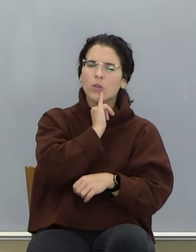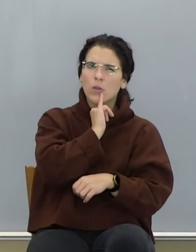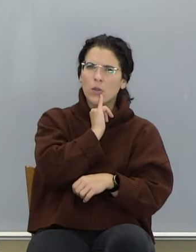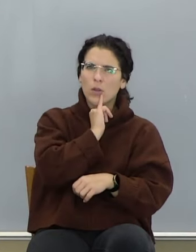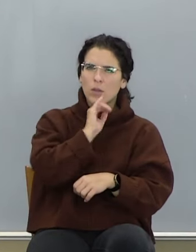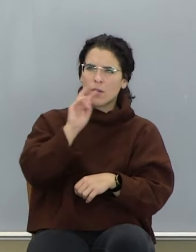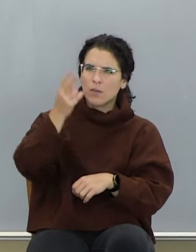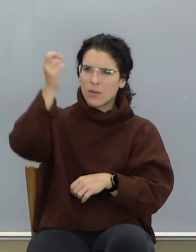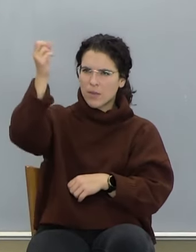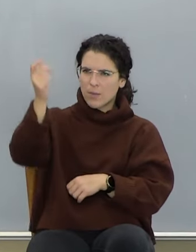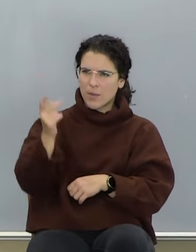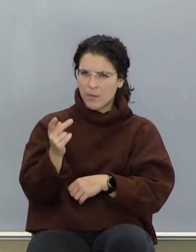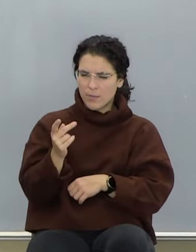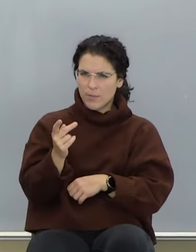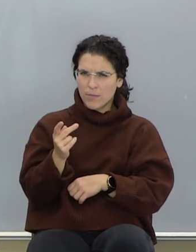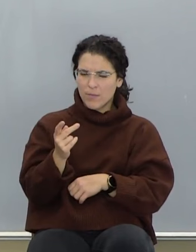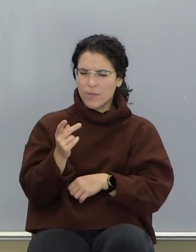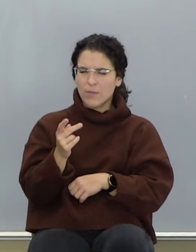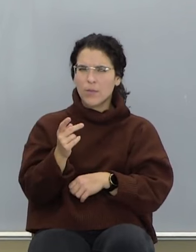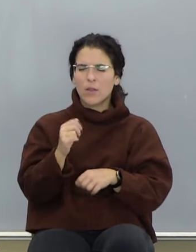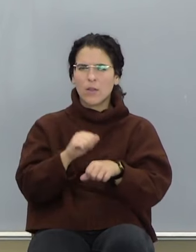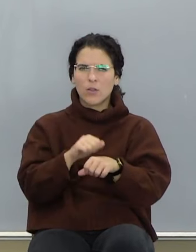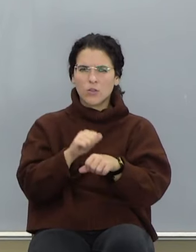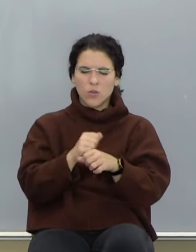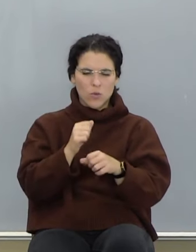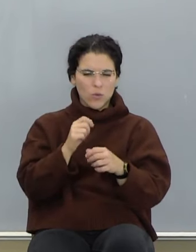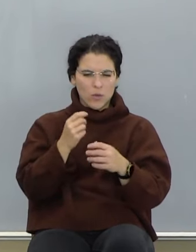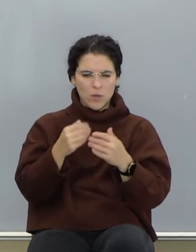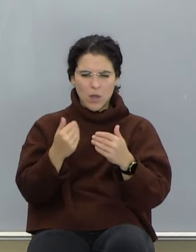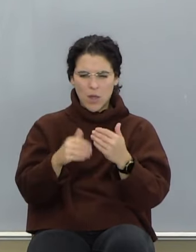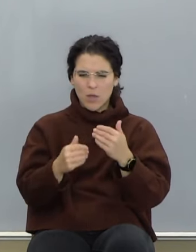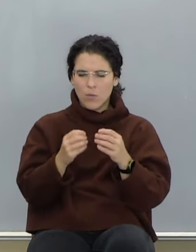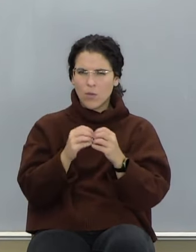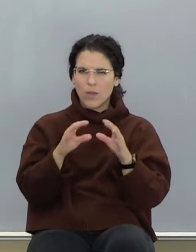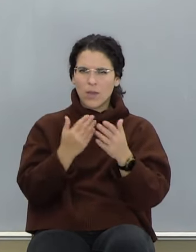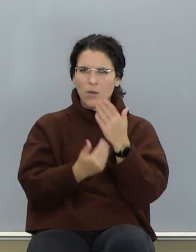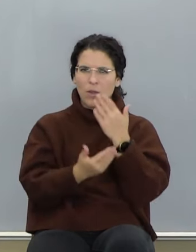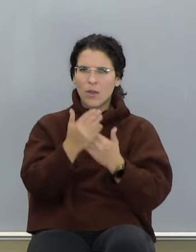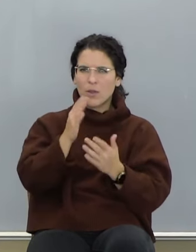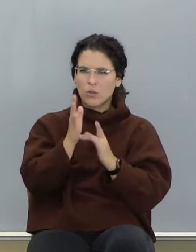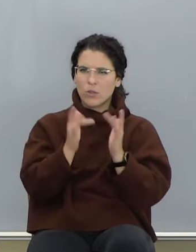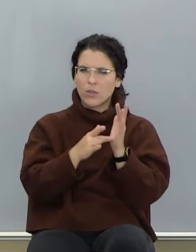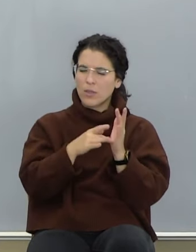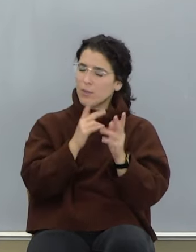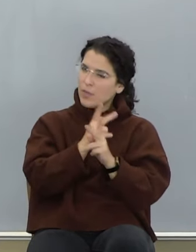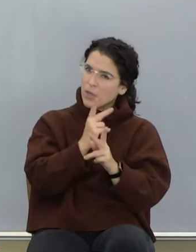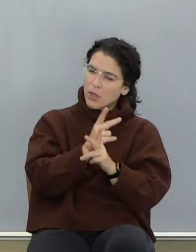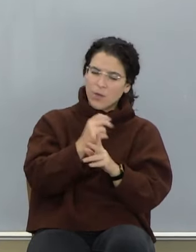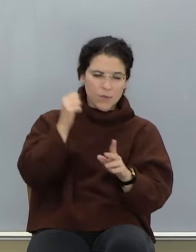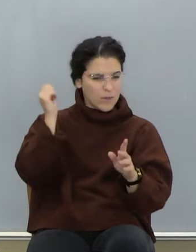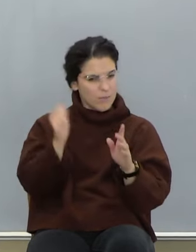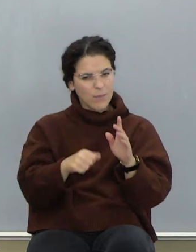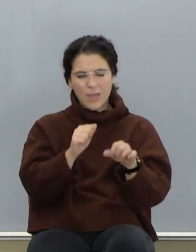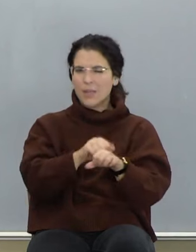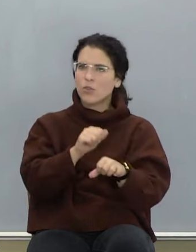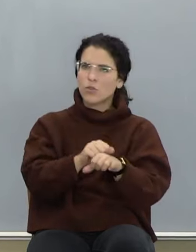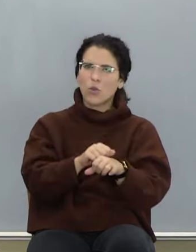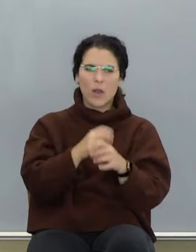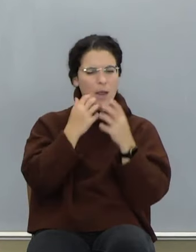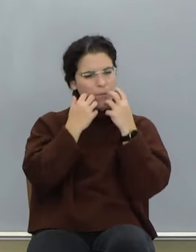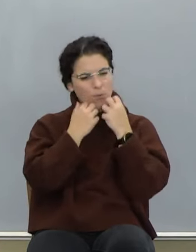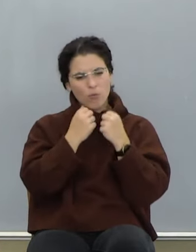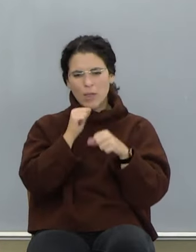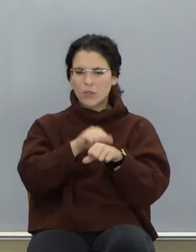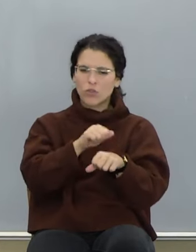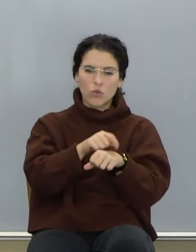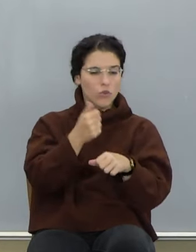the second coming. Daniel chapter 2, a stone cut without hands. Jesus says, you better beware of the smiting stone. I'm supposed to be the precious stone.